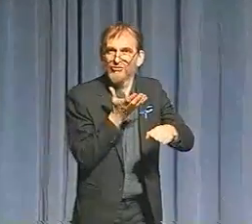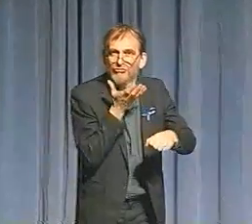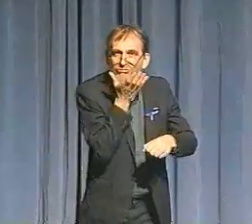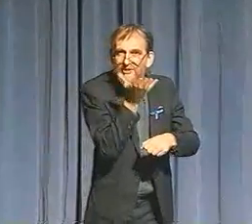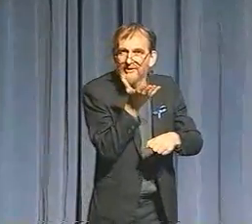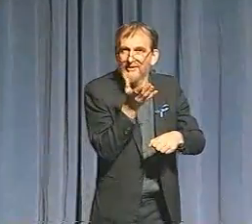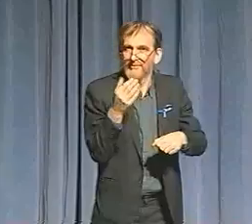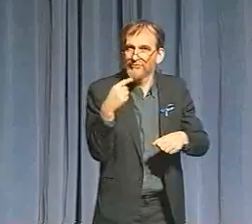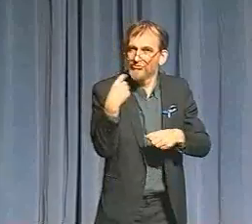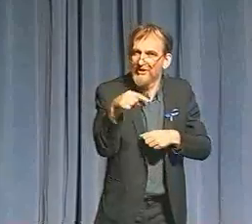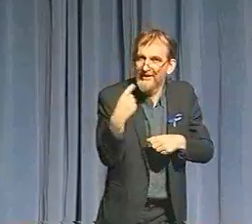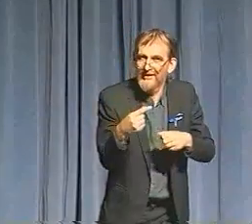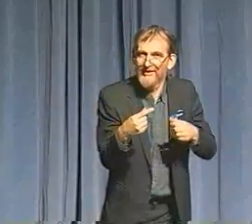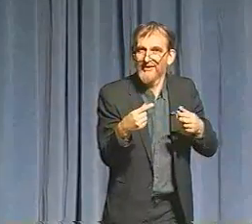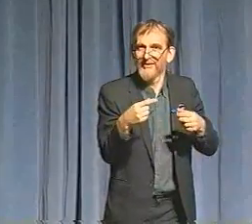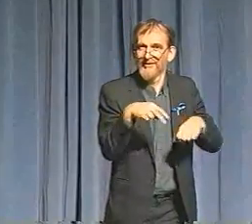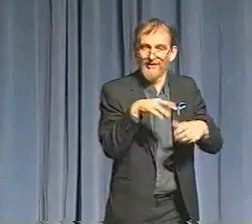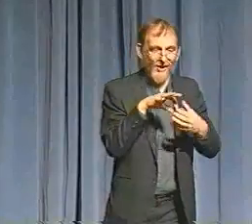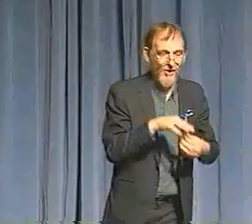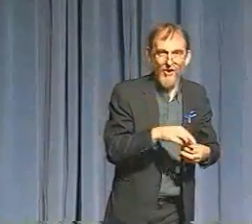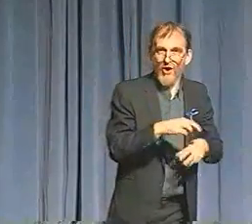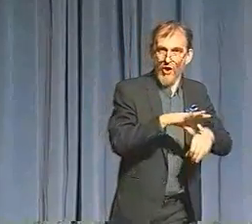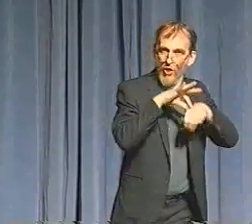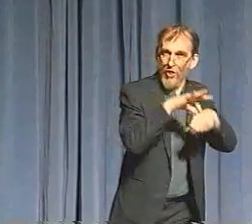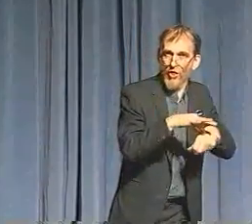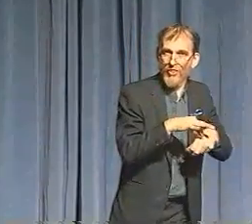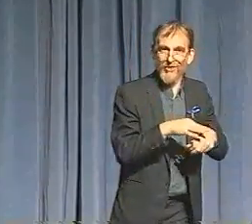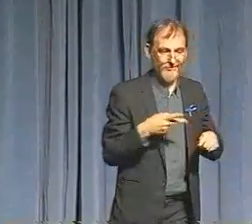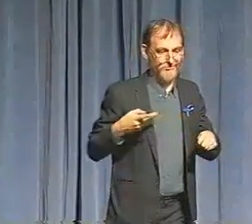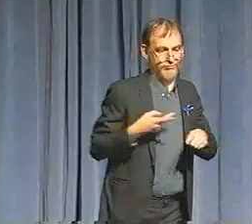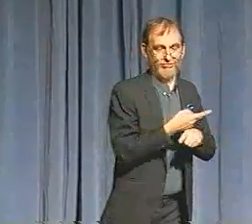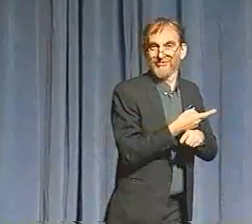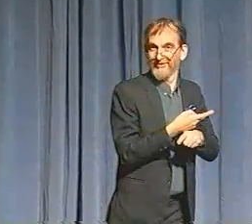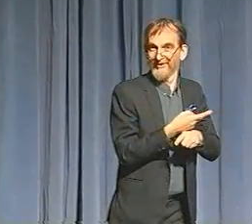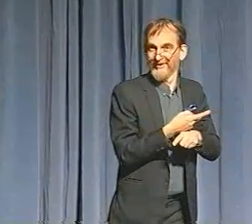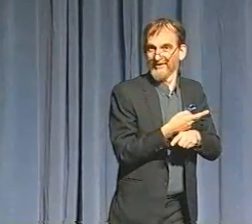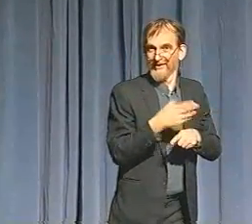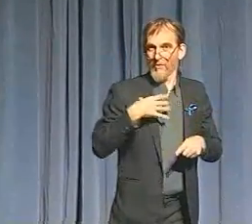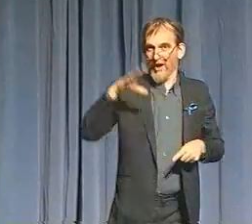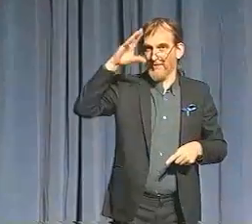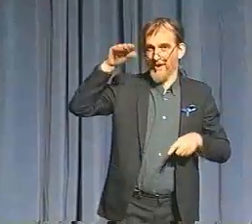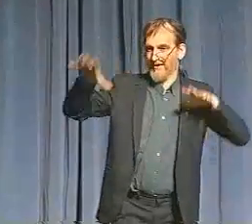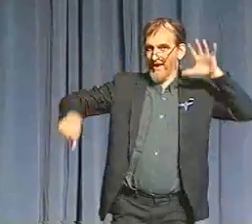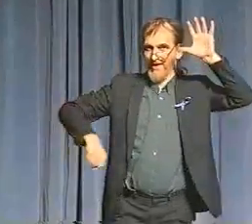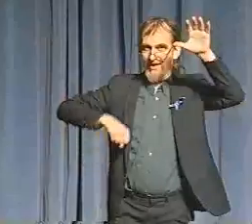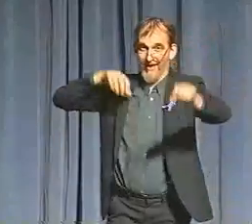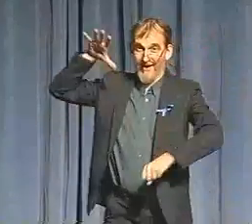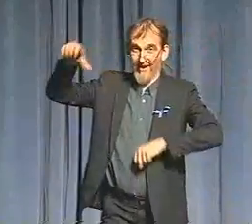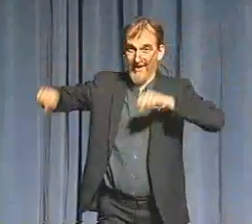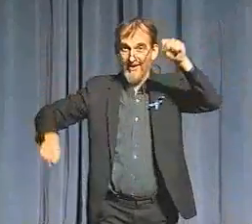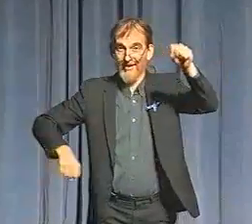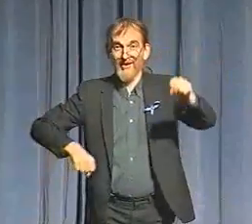As science and technology have become more and more respected, those who are